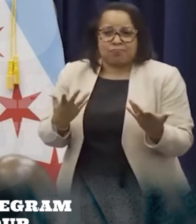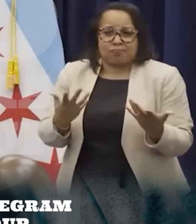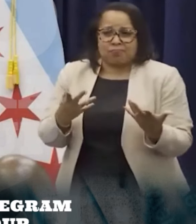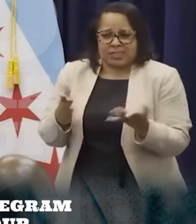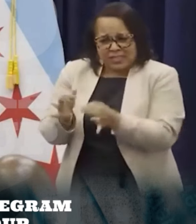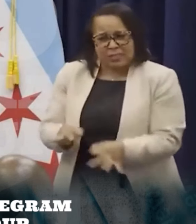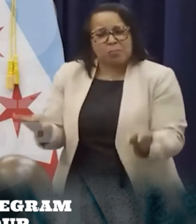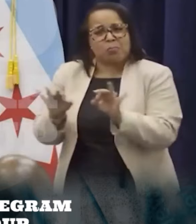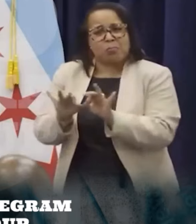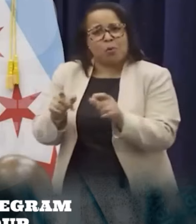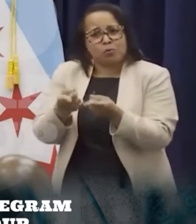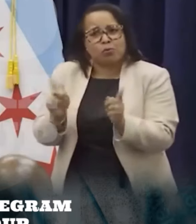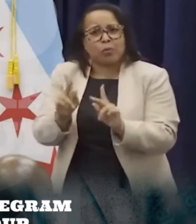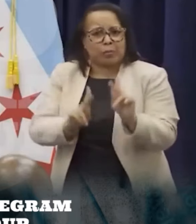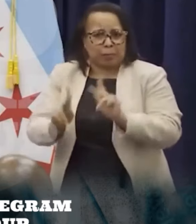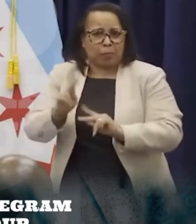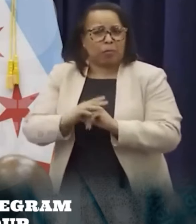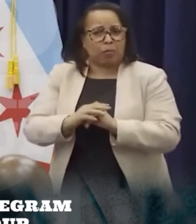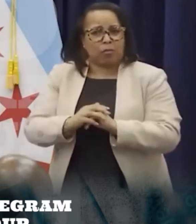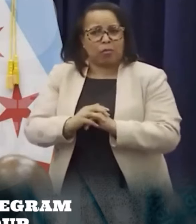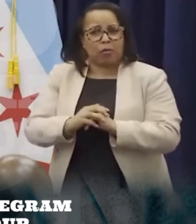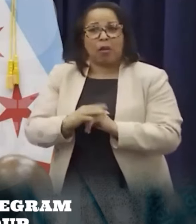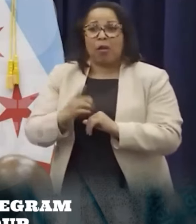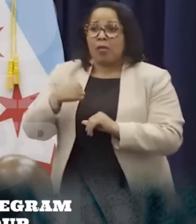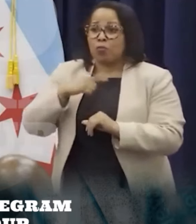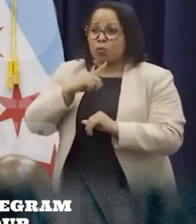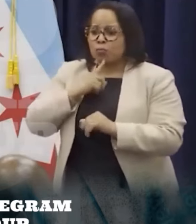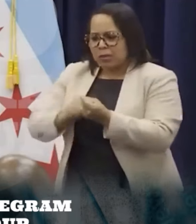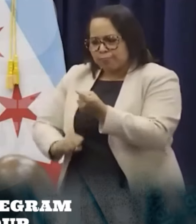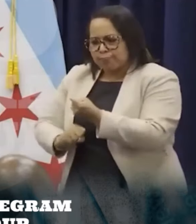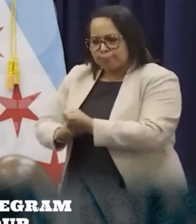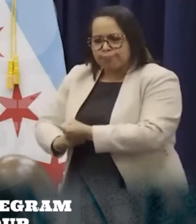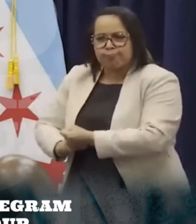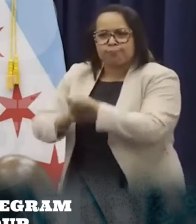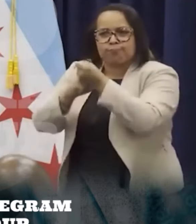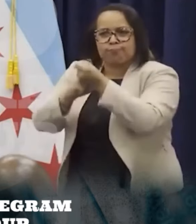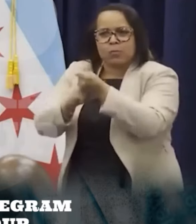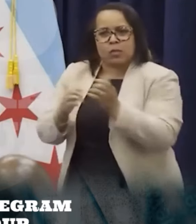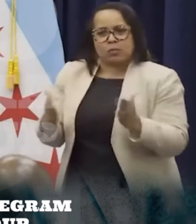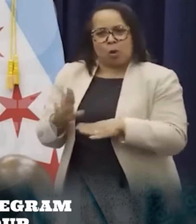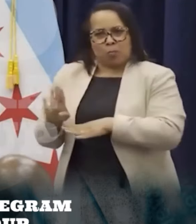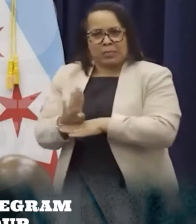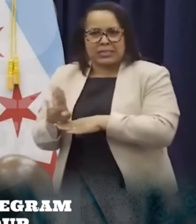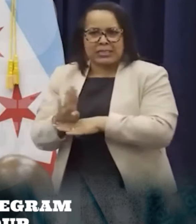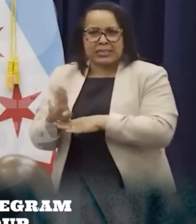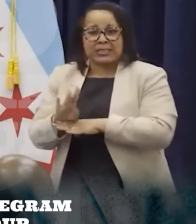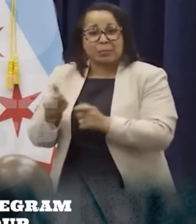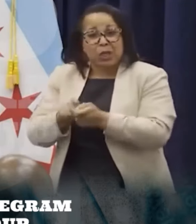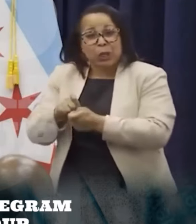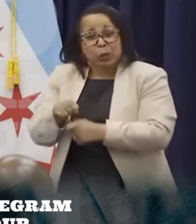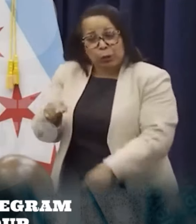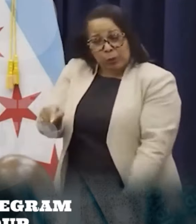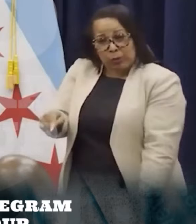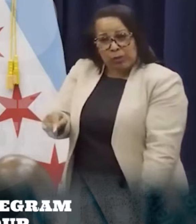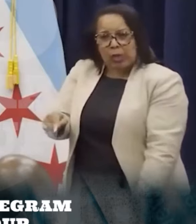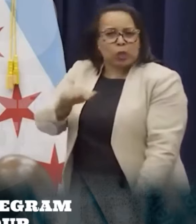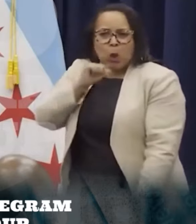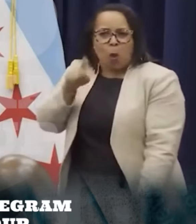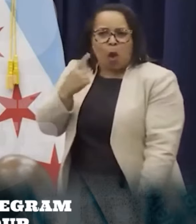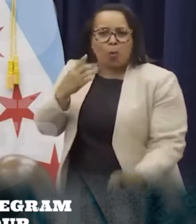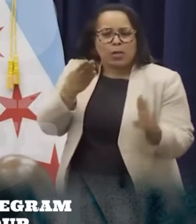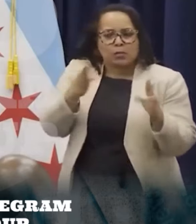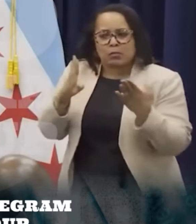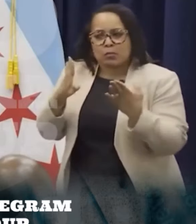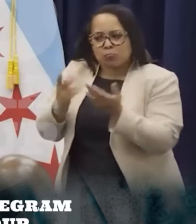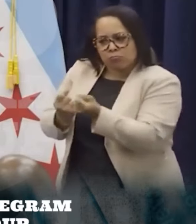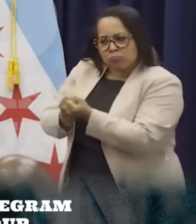That's important to people, that we lift up, you know, small businesses that in particular that don't always get the